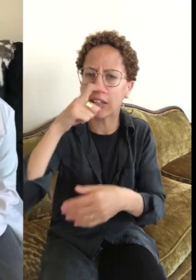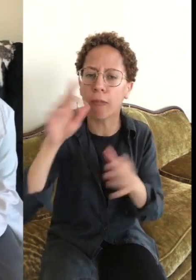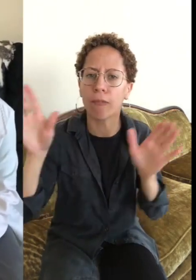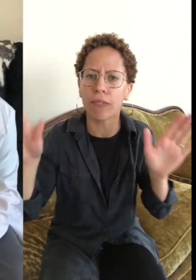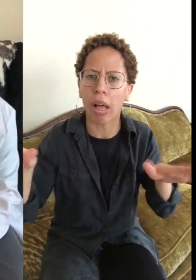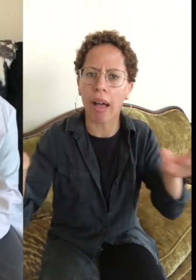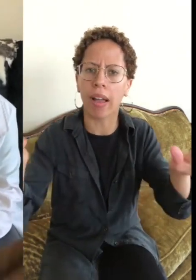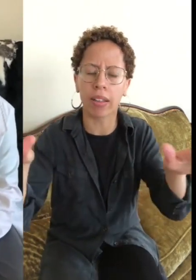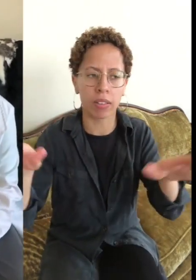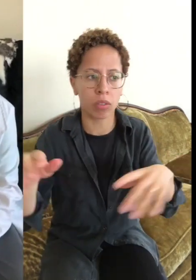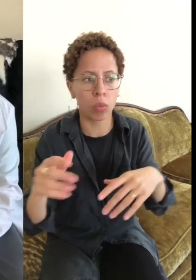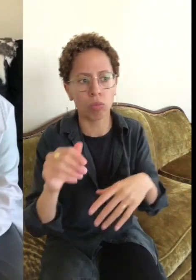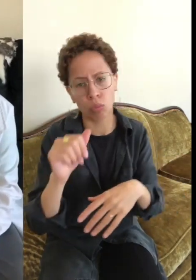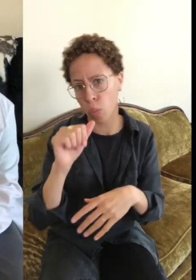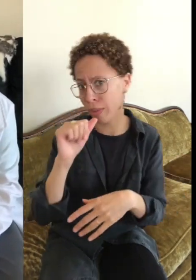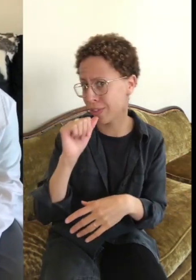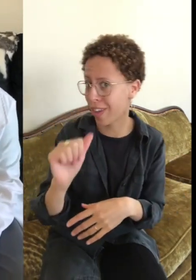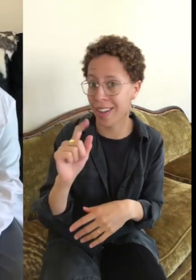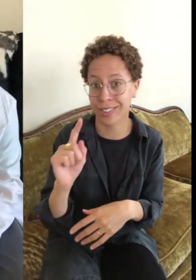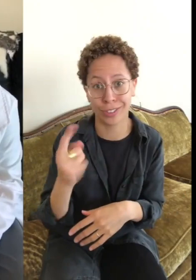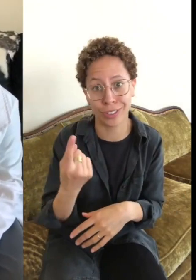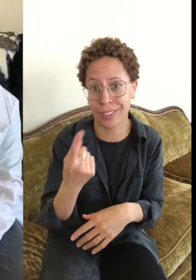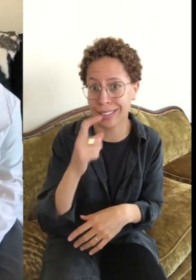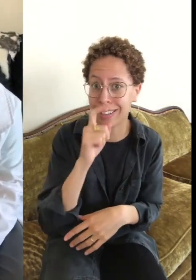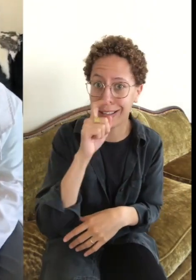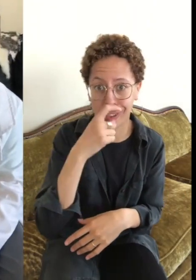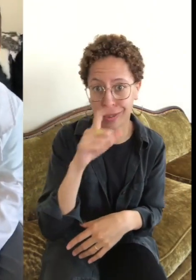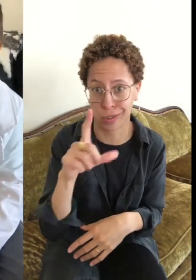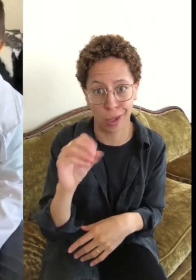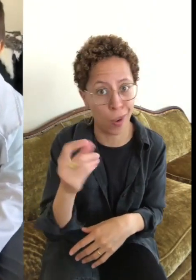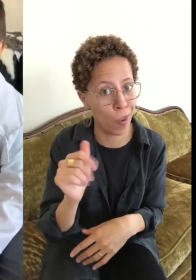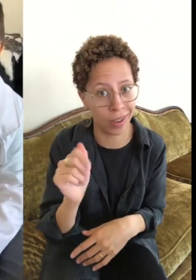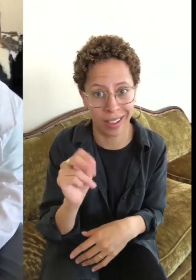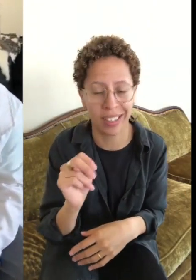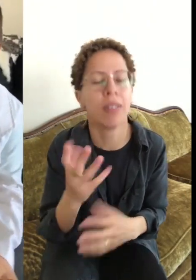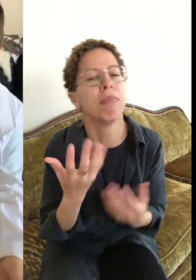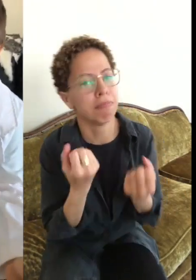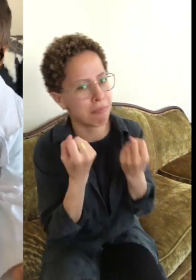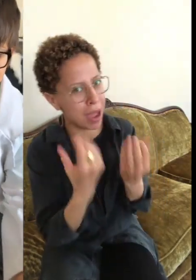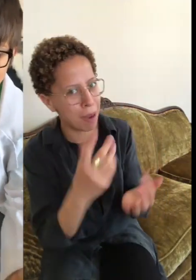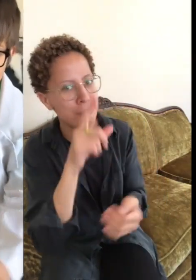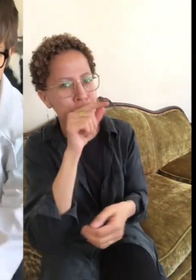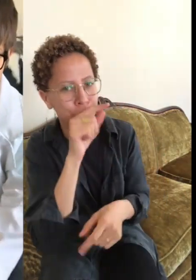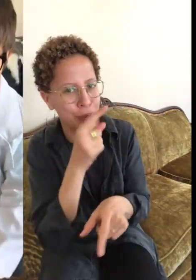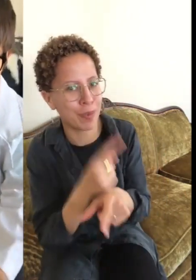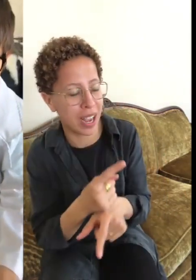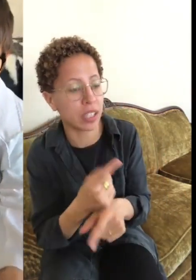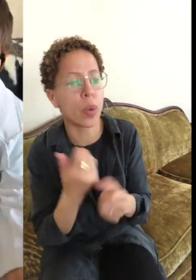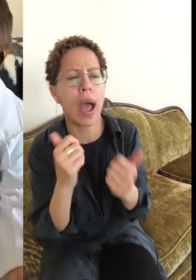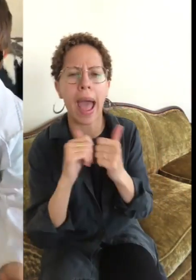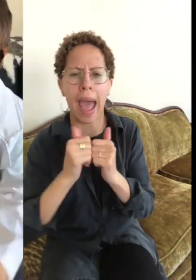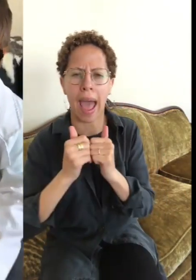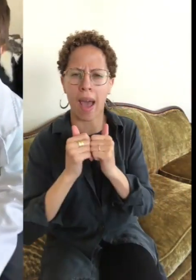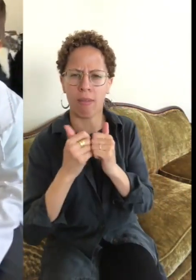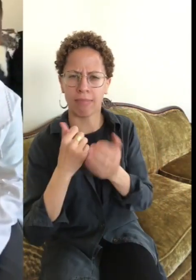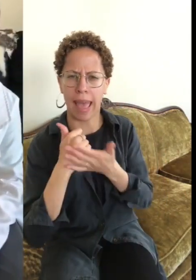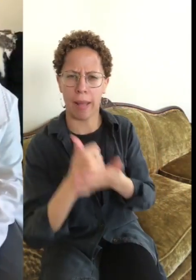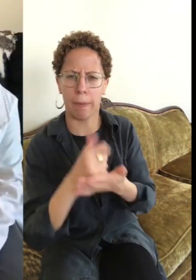Well, it's not just eagles, Logan. Right? It's many birds. So how do feathers help birds fly?